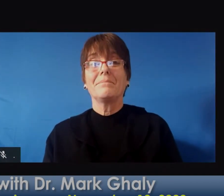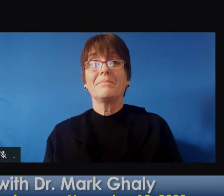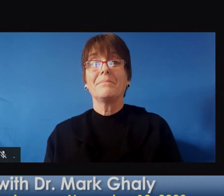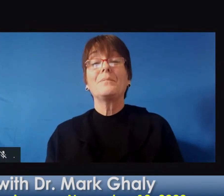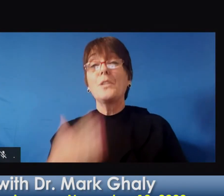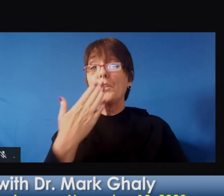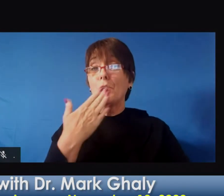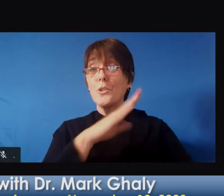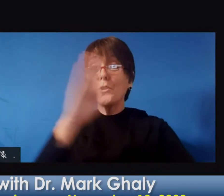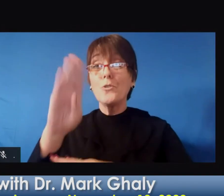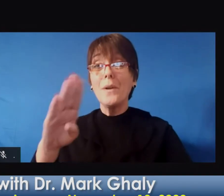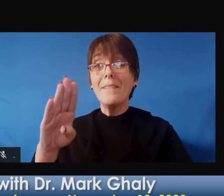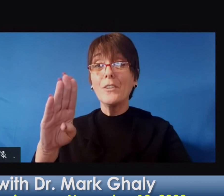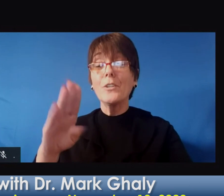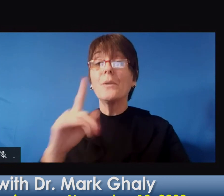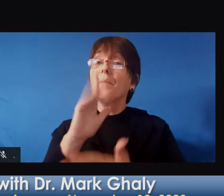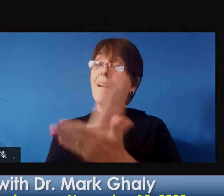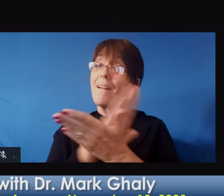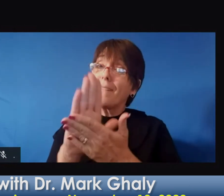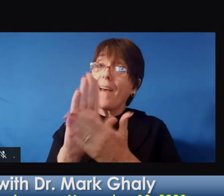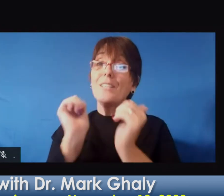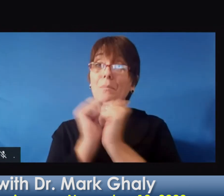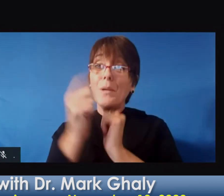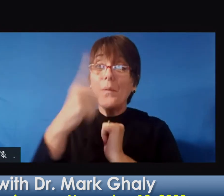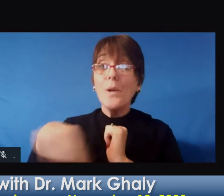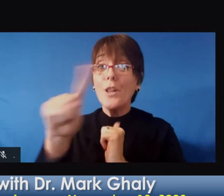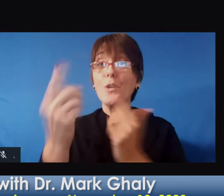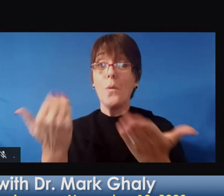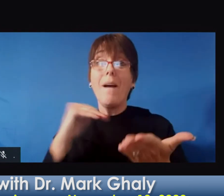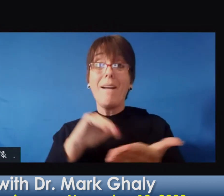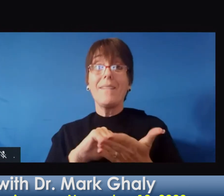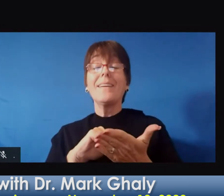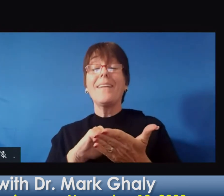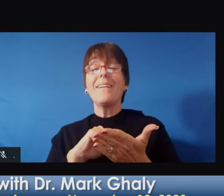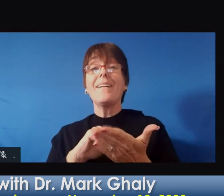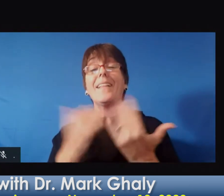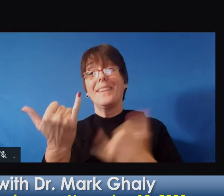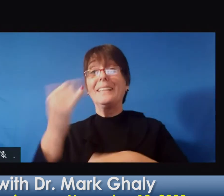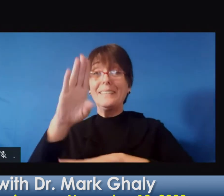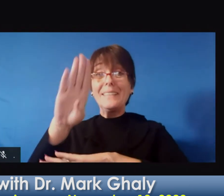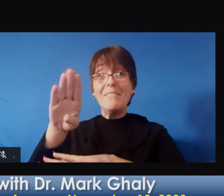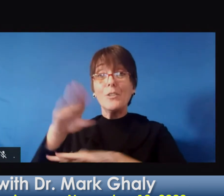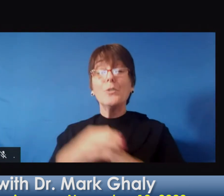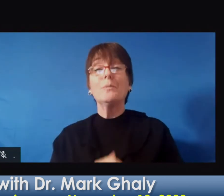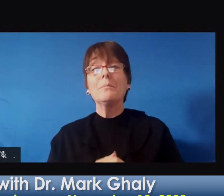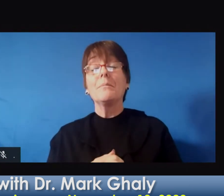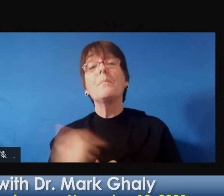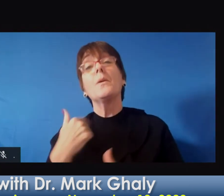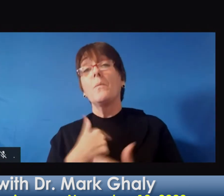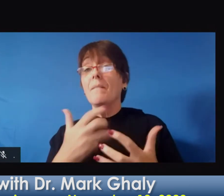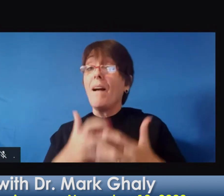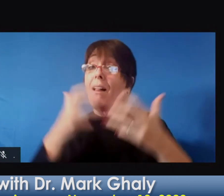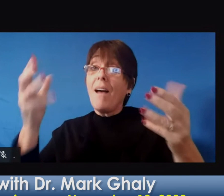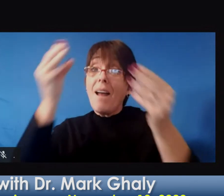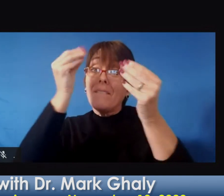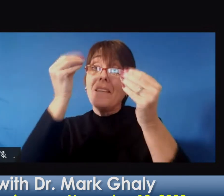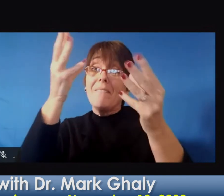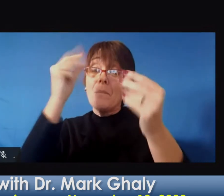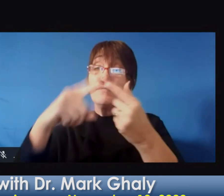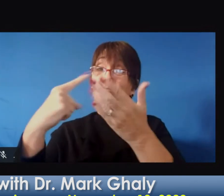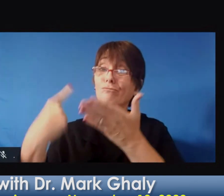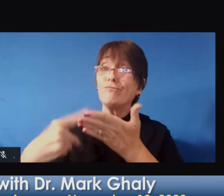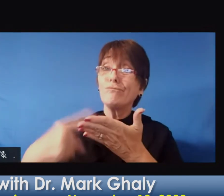Good afternoon. Nice to be with you again this afternoon. We have a lot of information to go